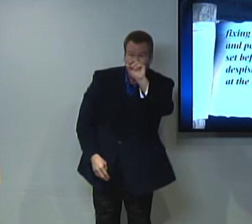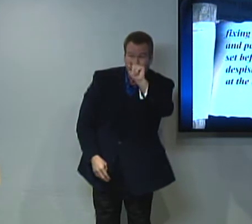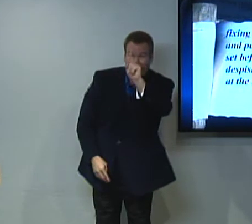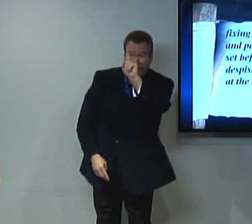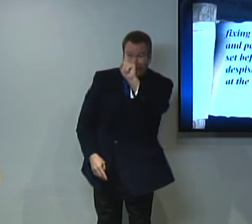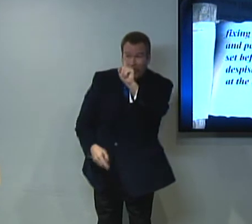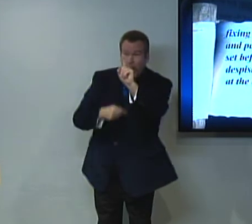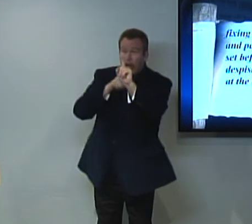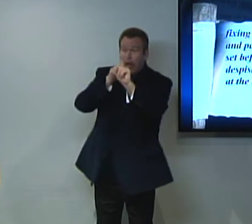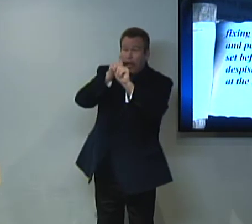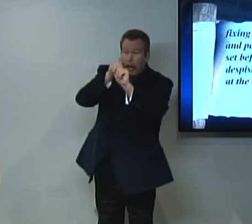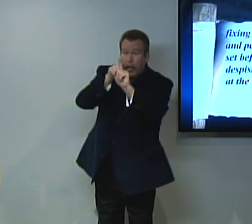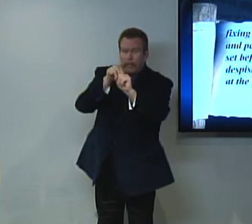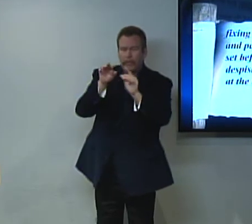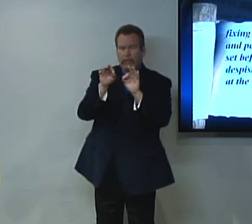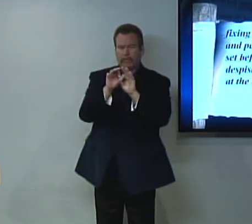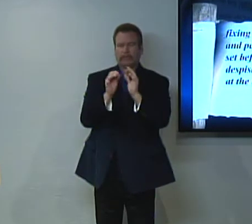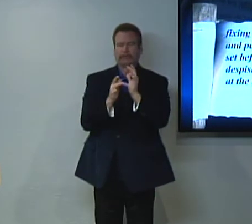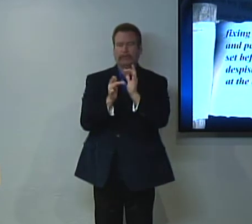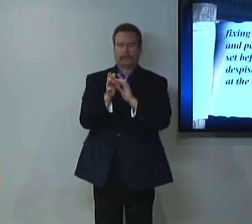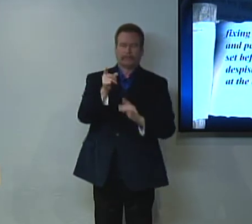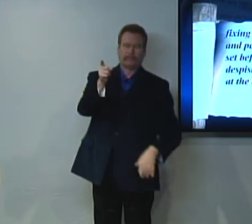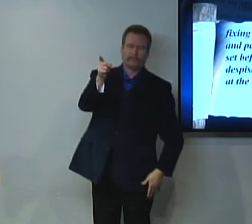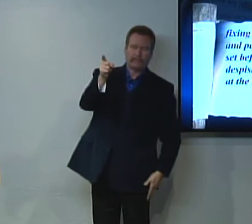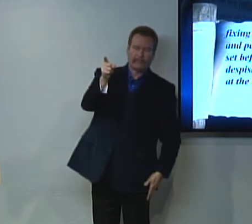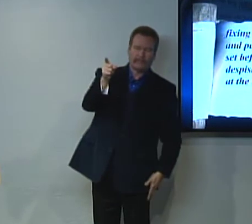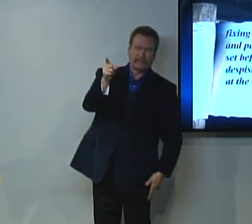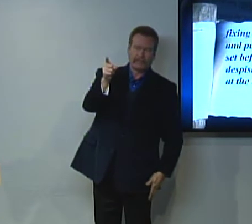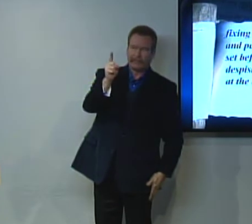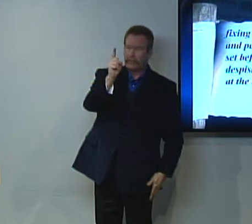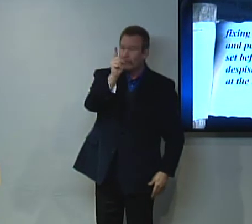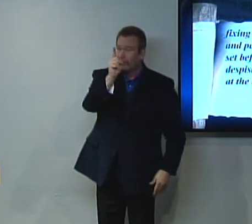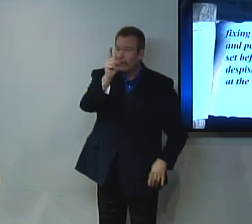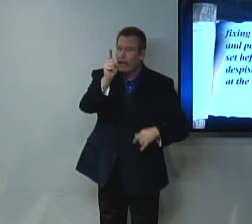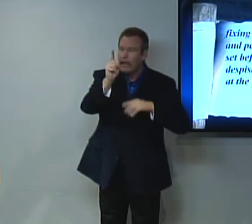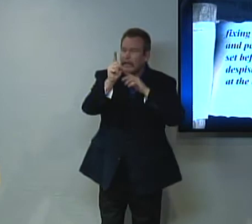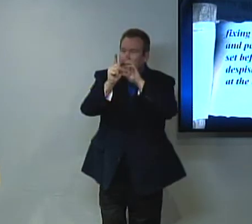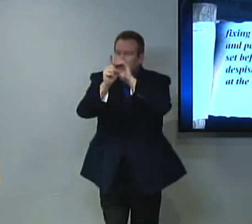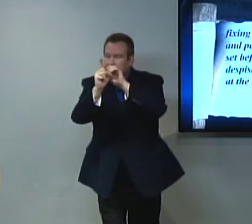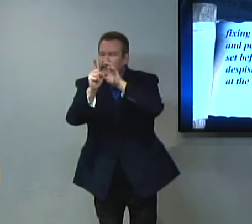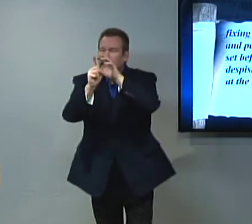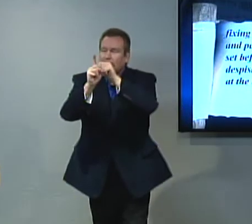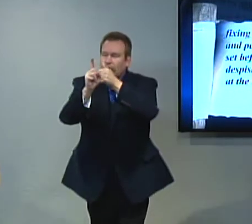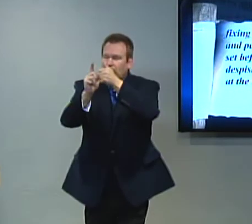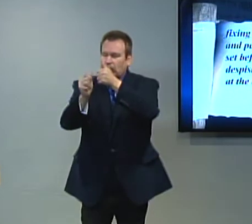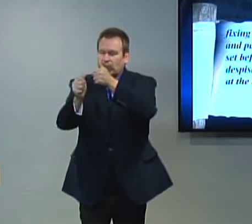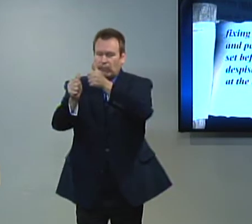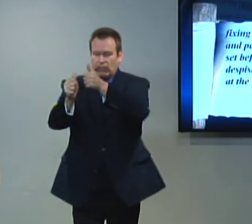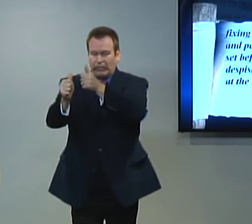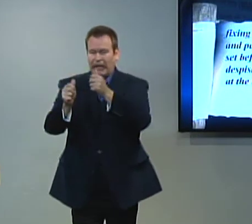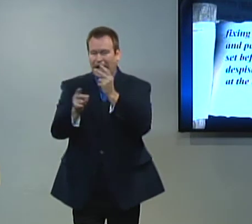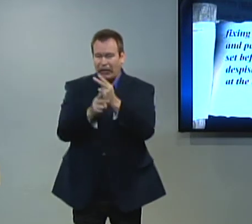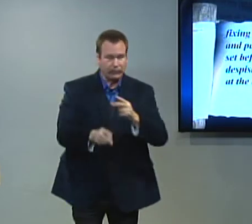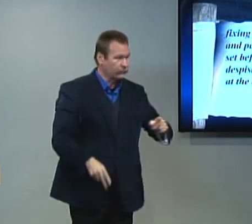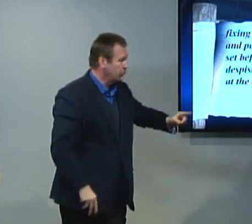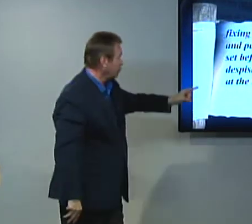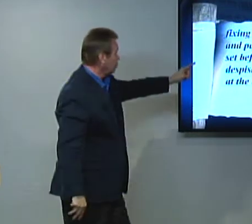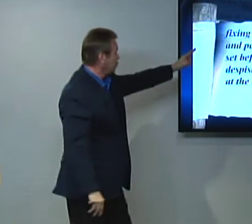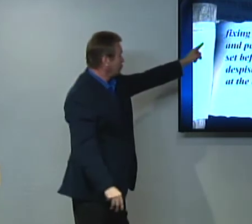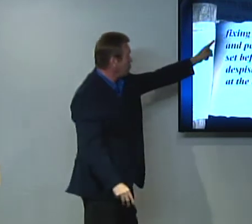we, like the donkey, need to keep our eyes fixed on the carrot, that is Jesus Christ. And we keep following Jesus